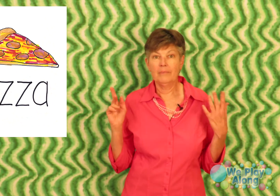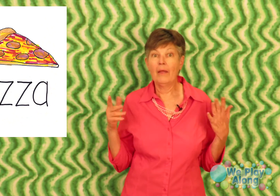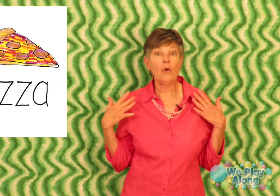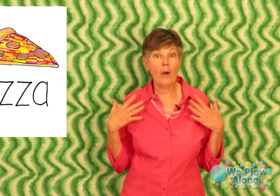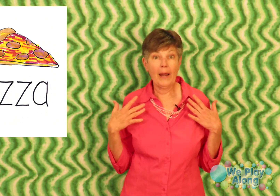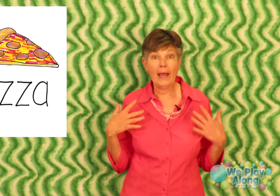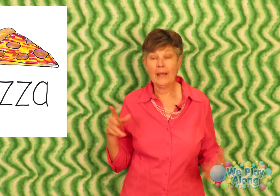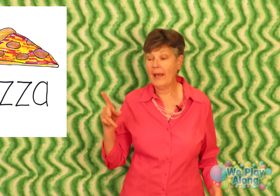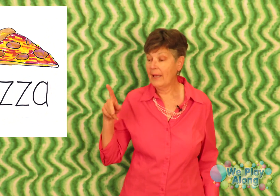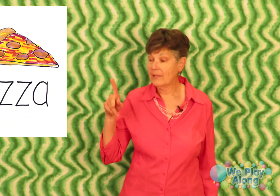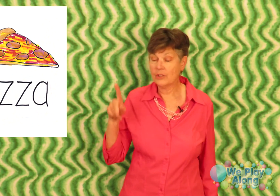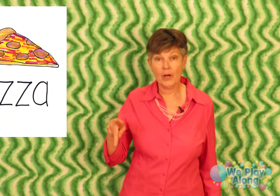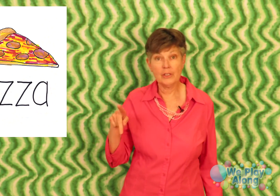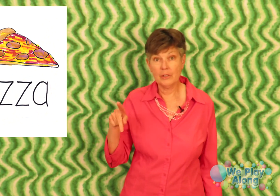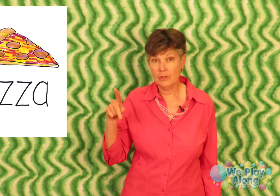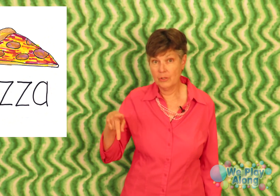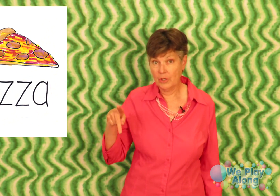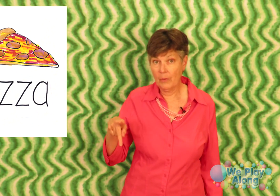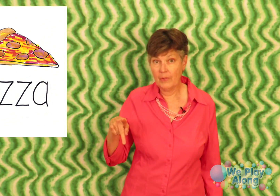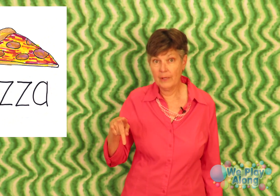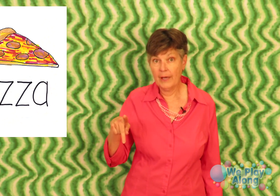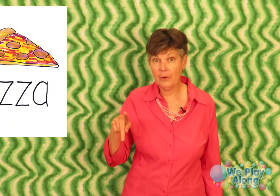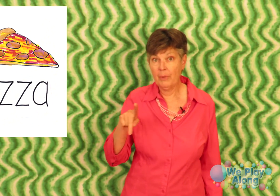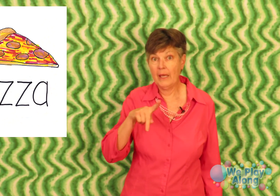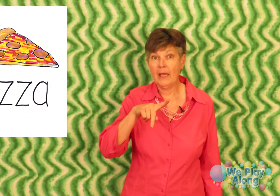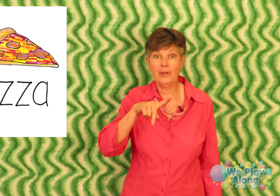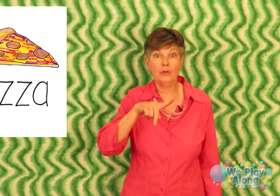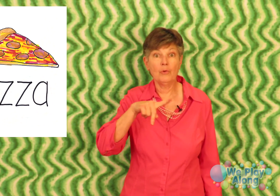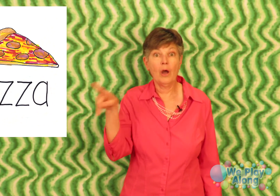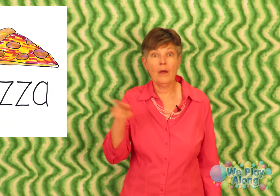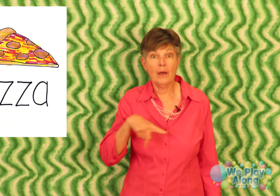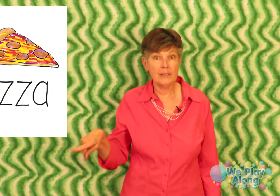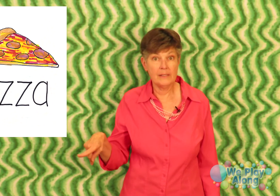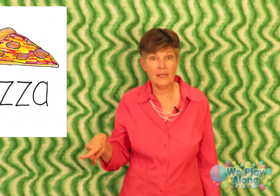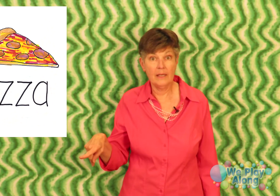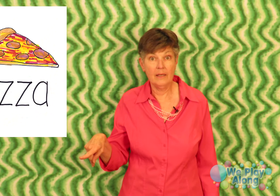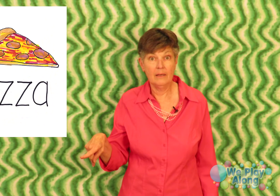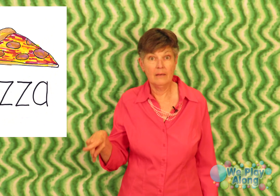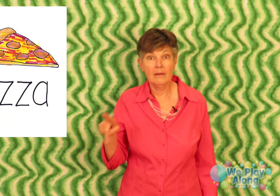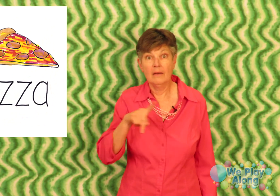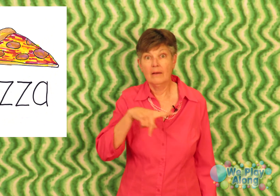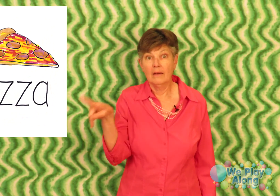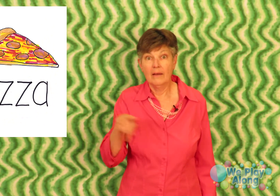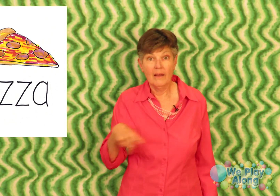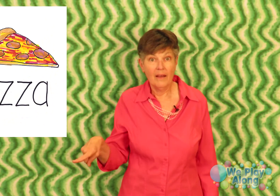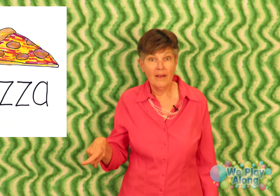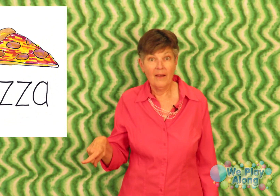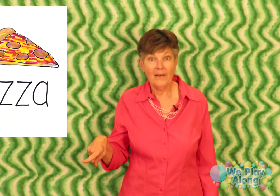The one I like you start with the letter P and you draw a Z.